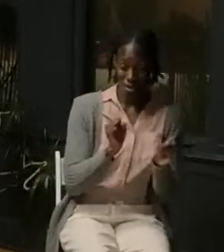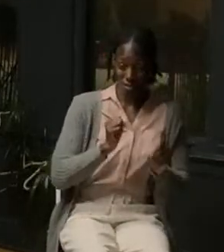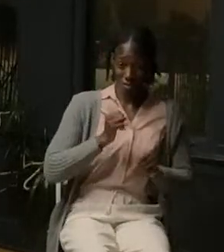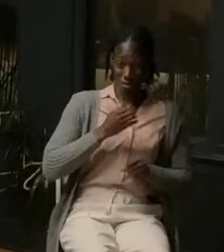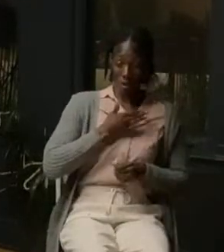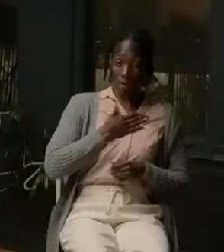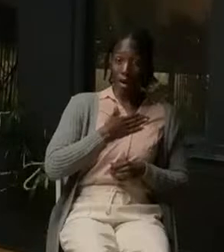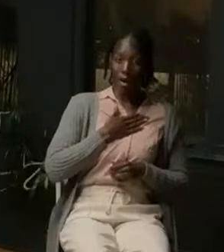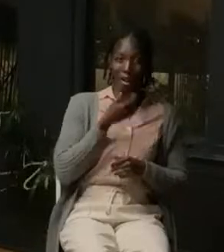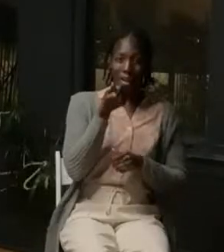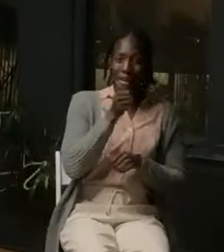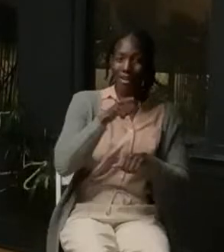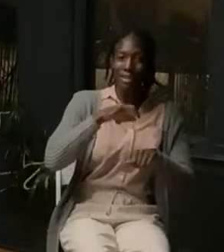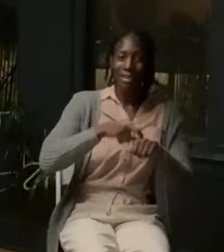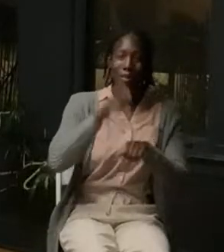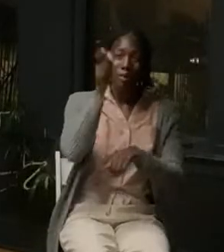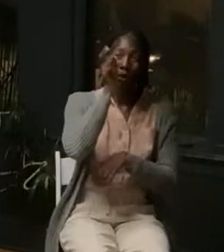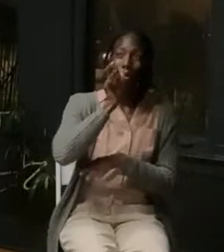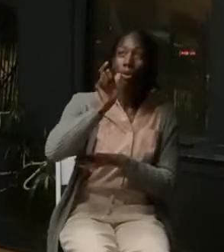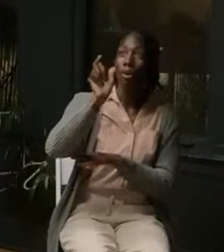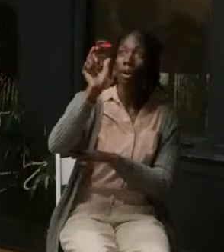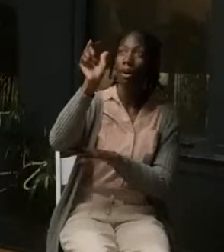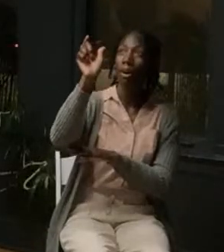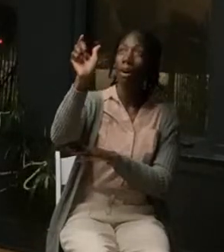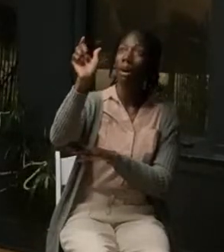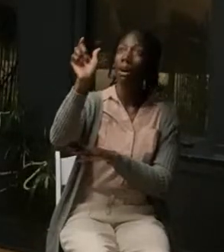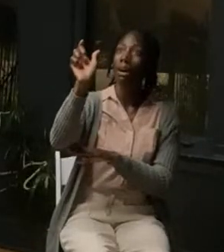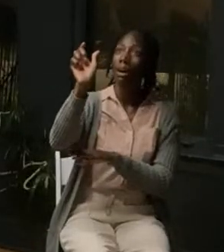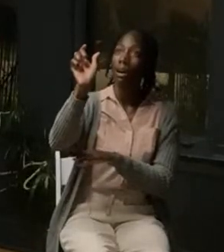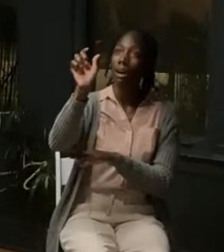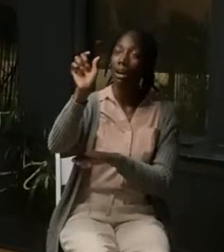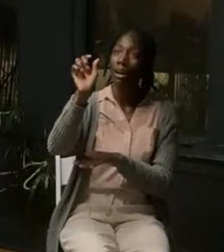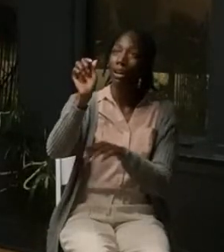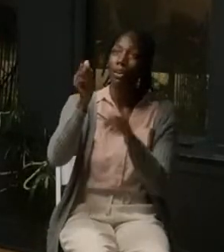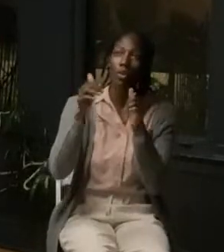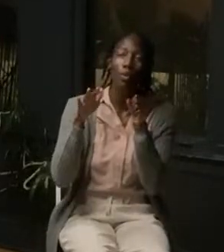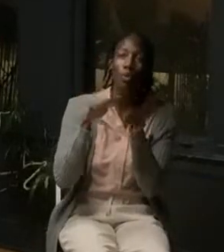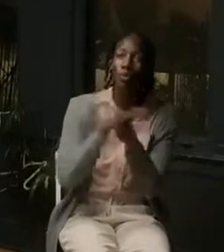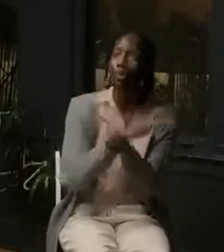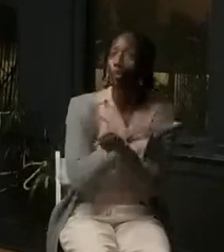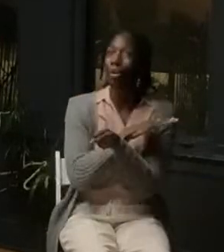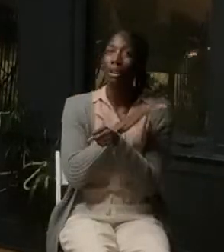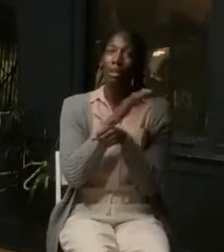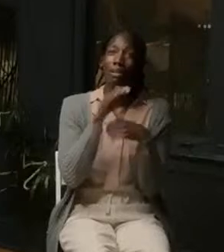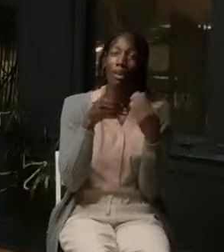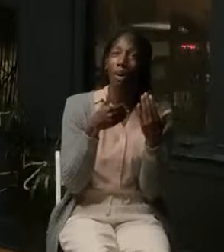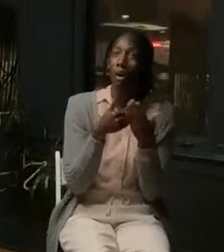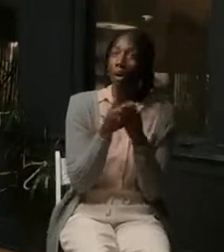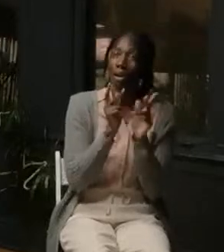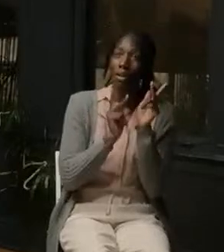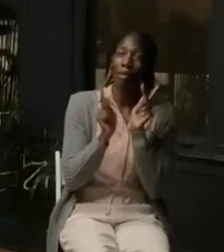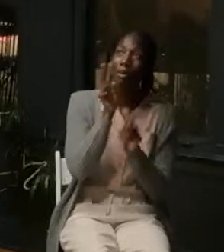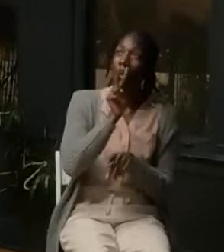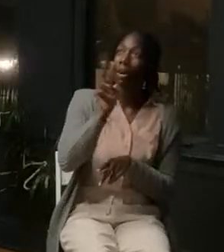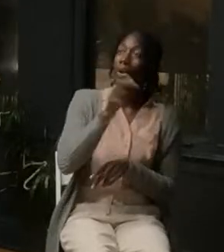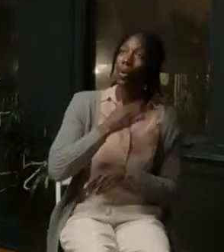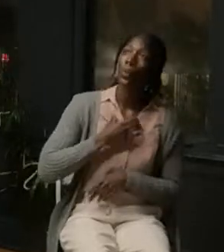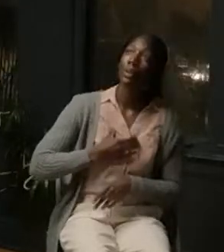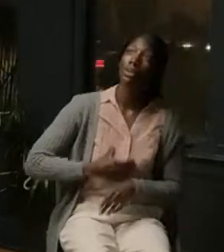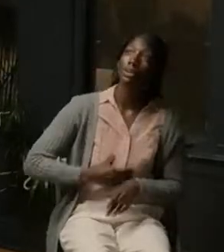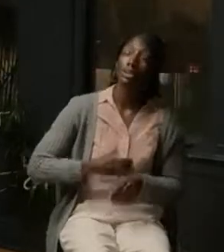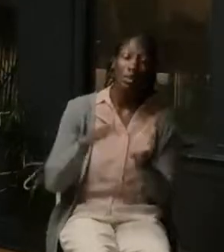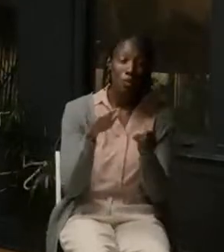hangs there like it's harvest time, pregnant with mankind's wishes, heavy with the